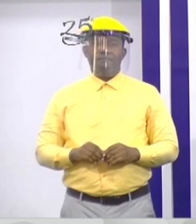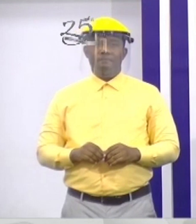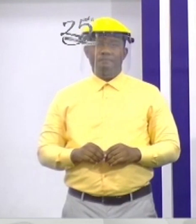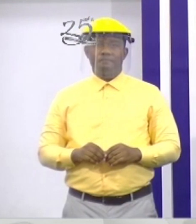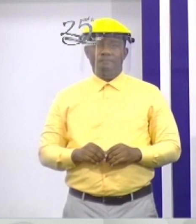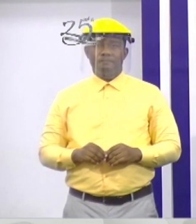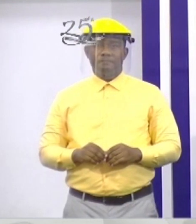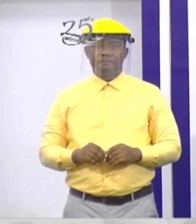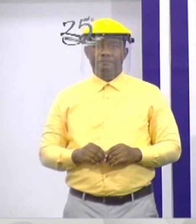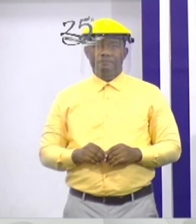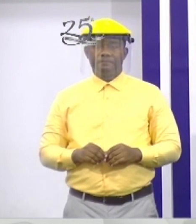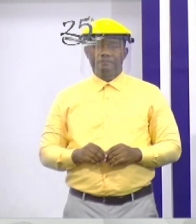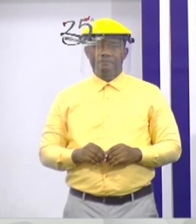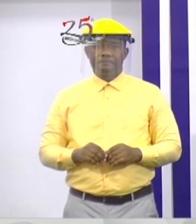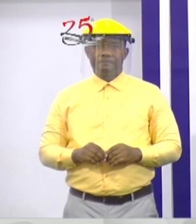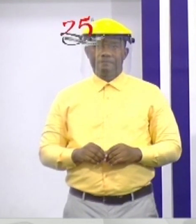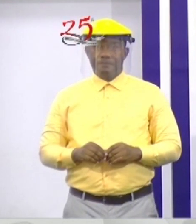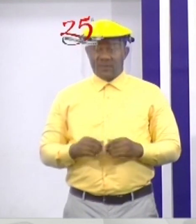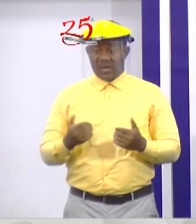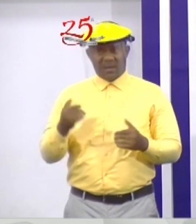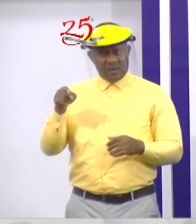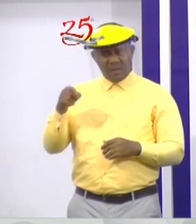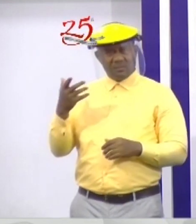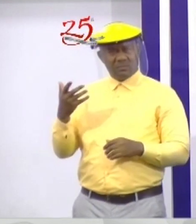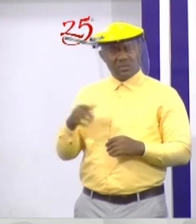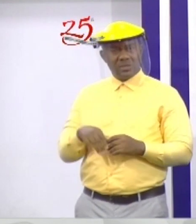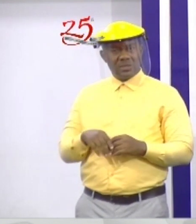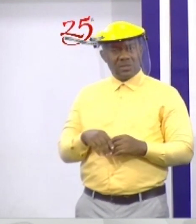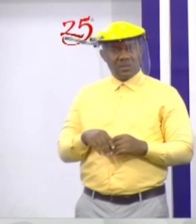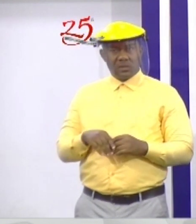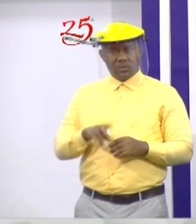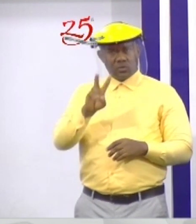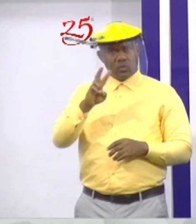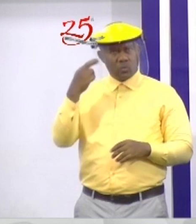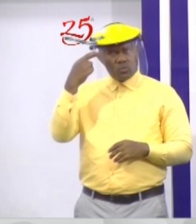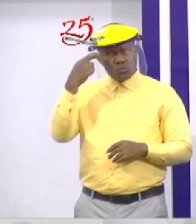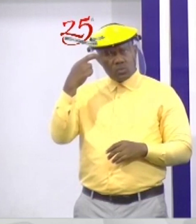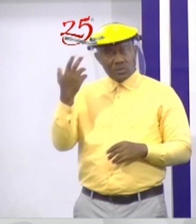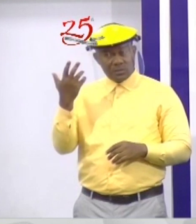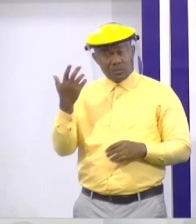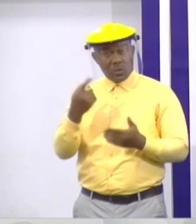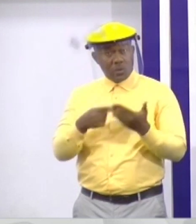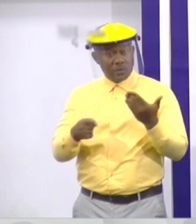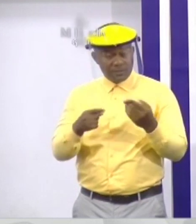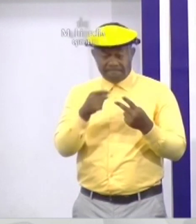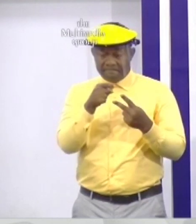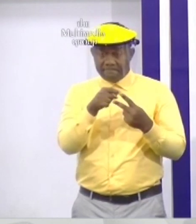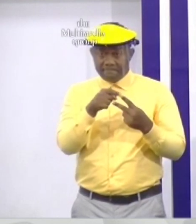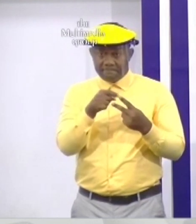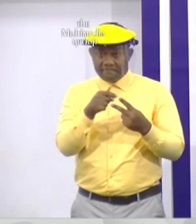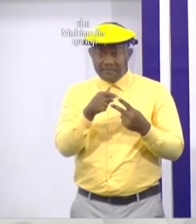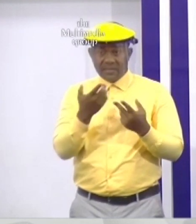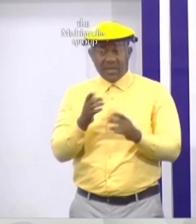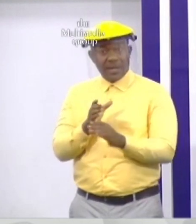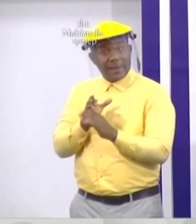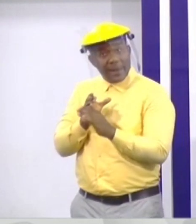Case fatality rate is an attribute of two major functions. One, the quality of